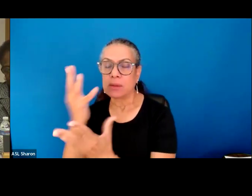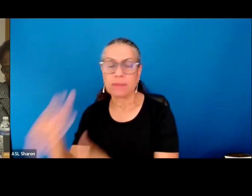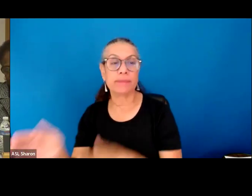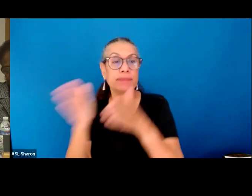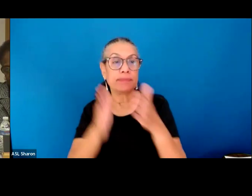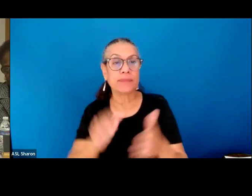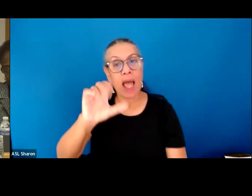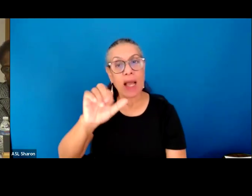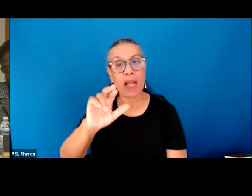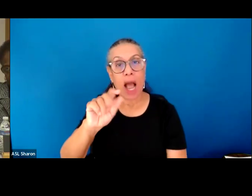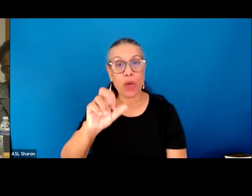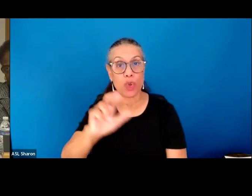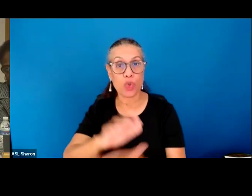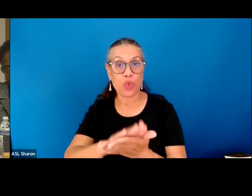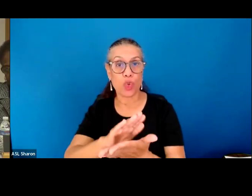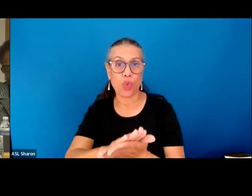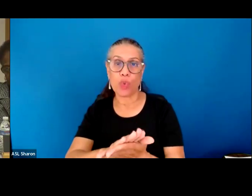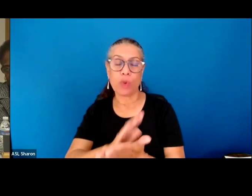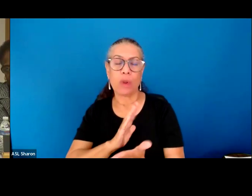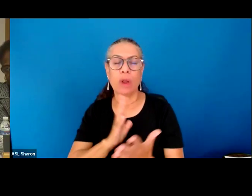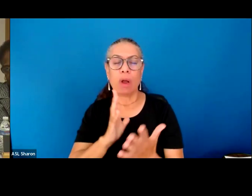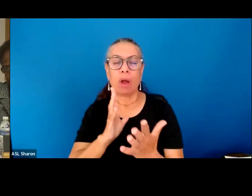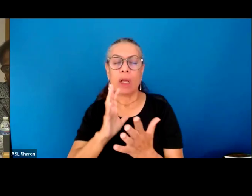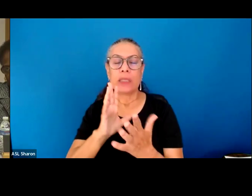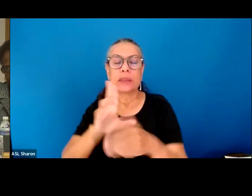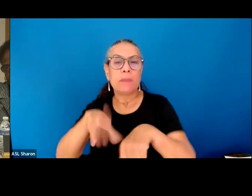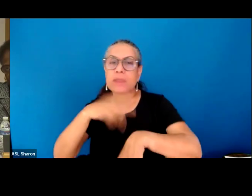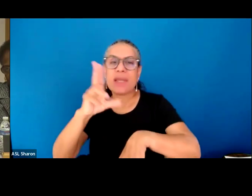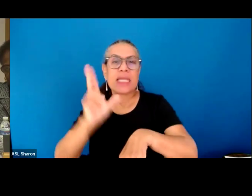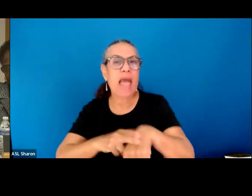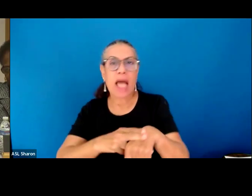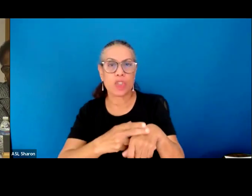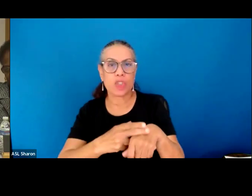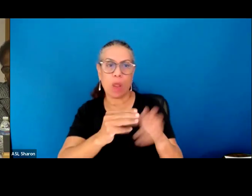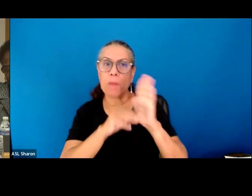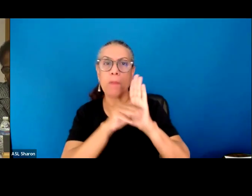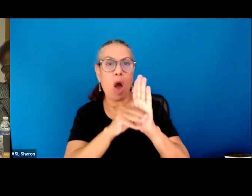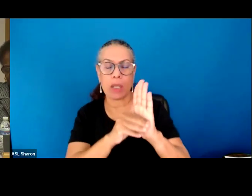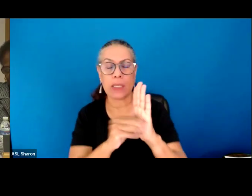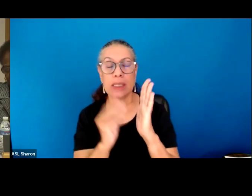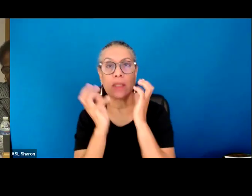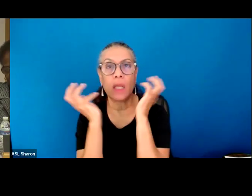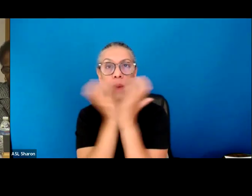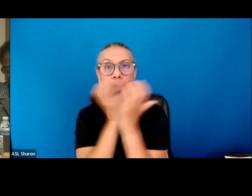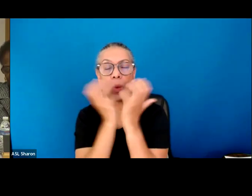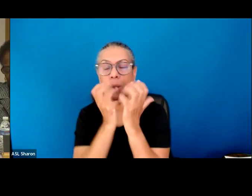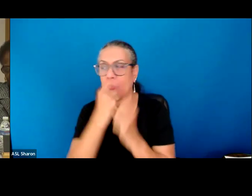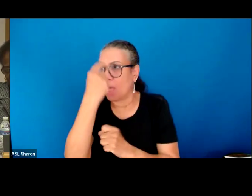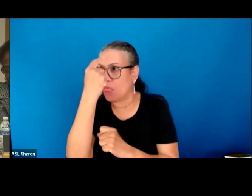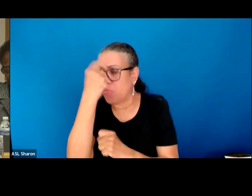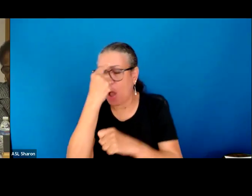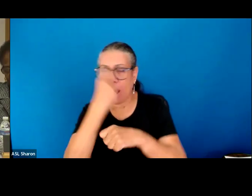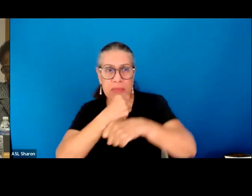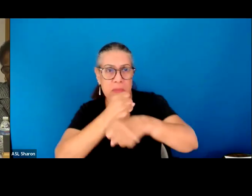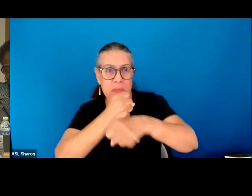state-of-the-art Carter School has to be a national model. Honestly, the amount of thought that has been put